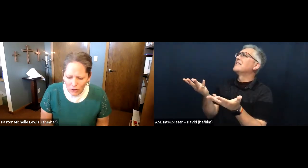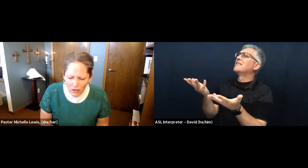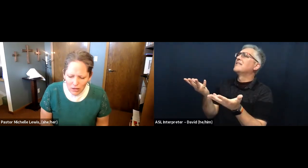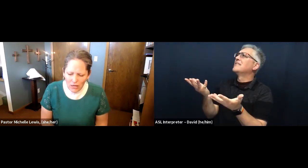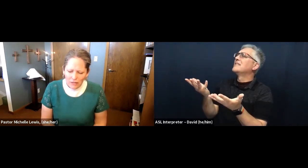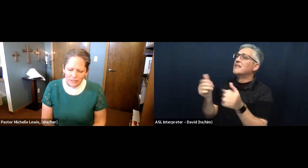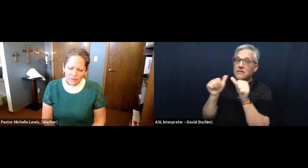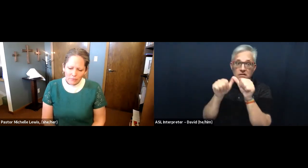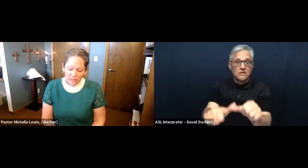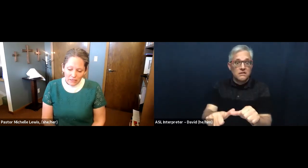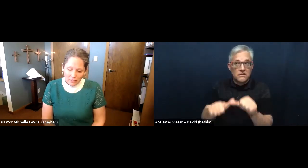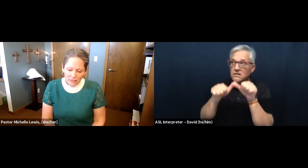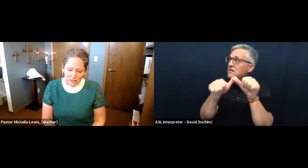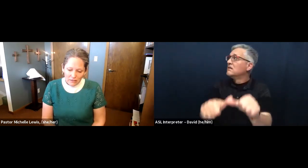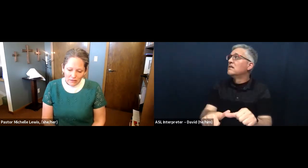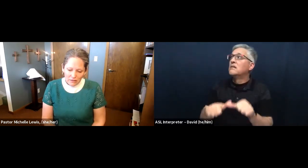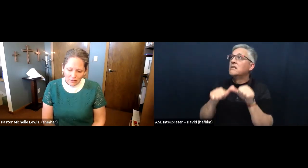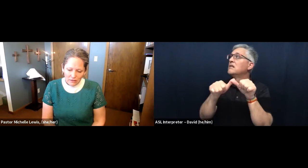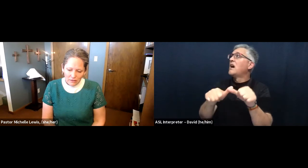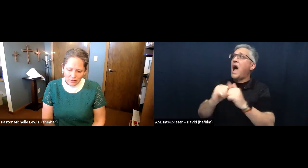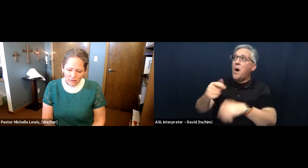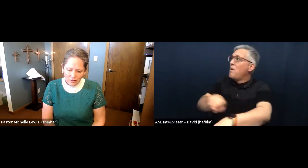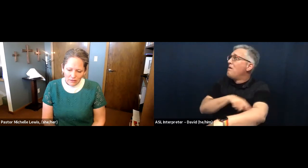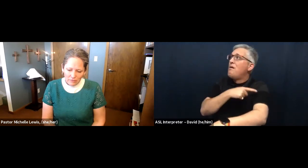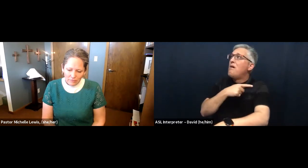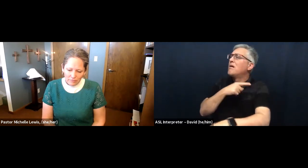How long until peace?